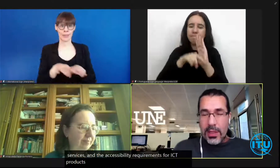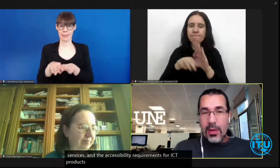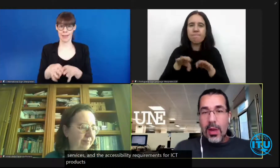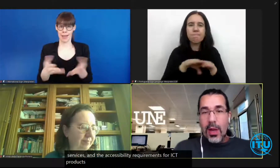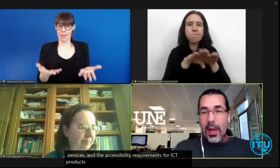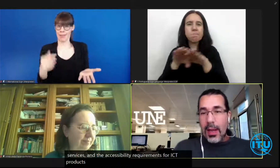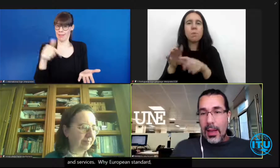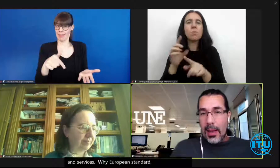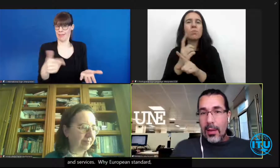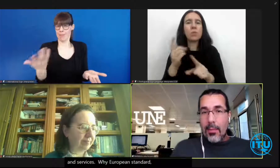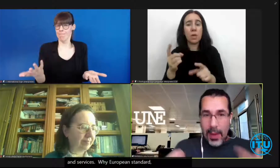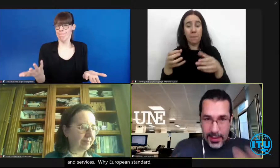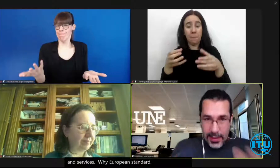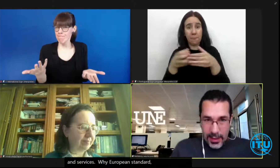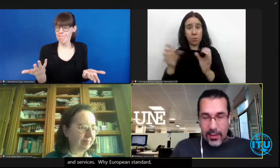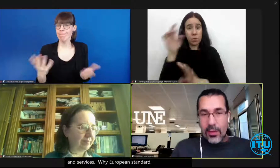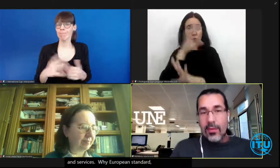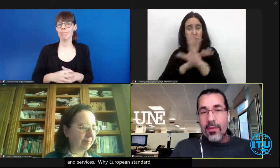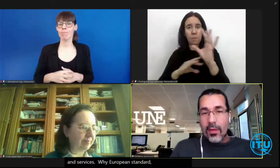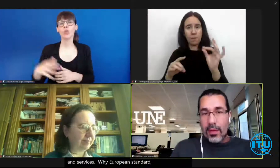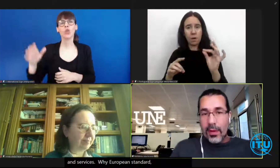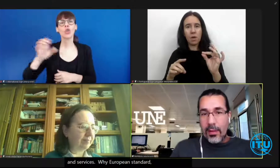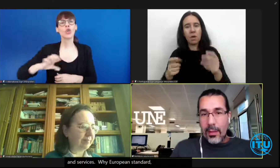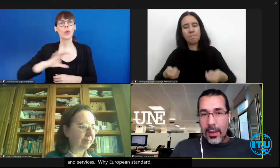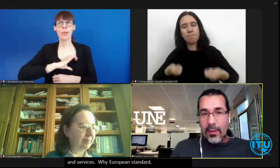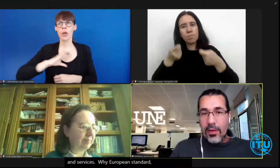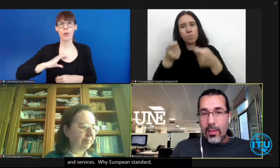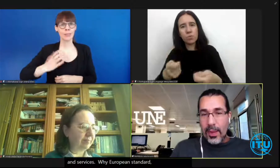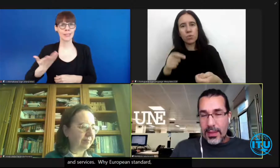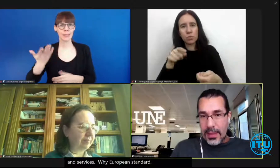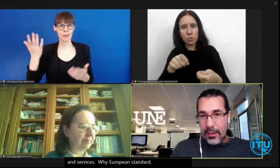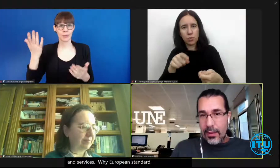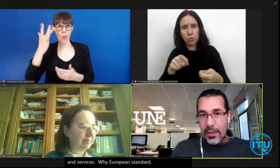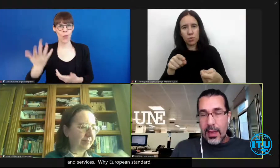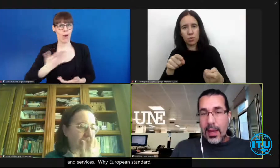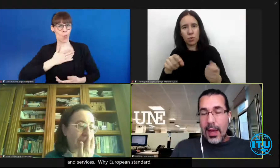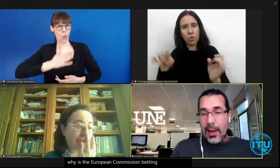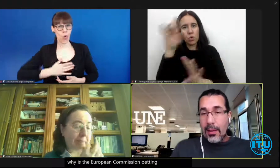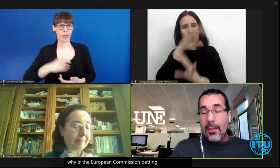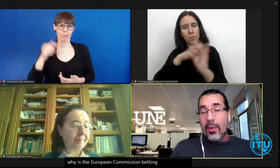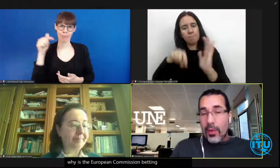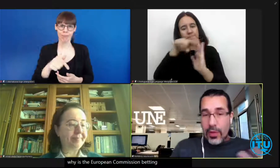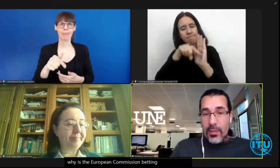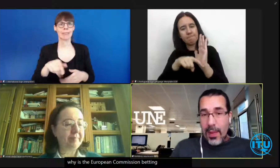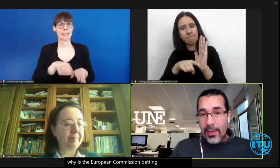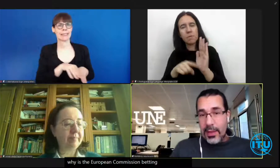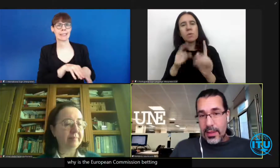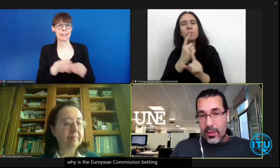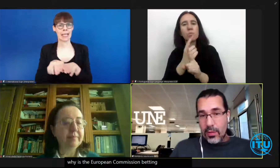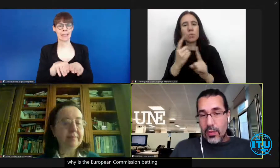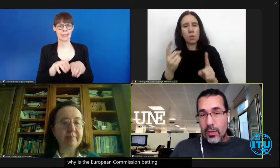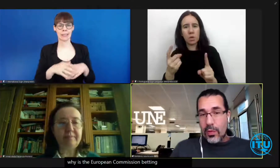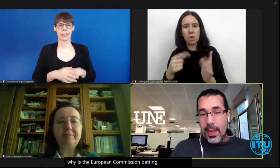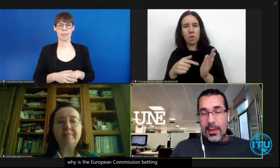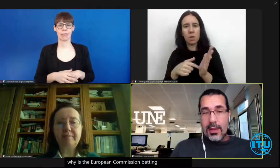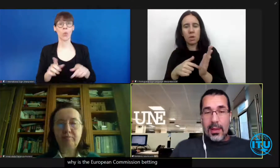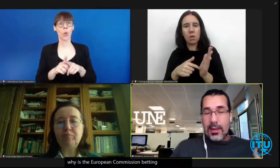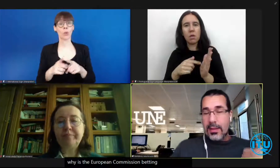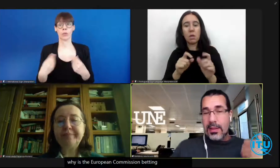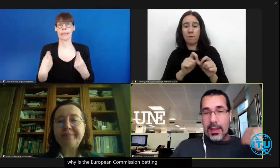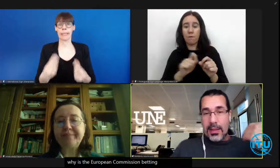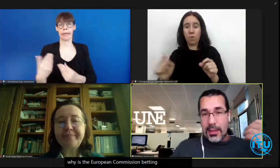European Commission vetting for the development of European standards and producing mandates to do